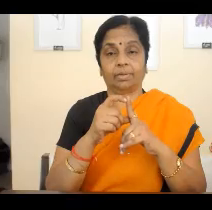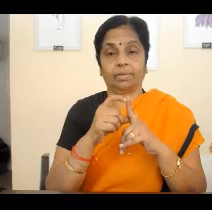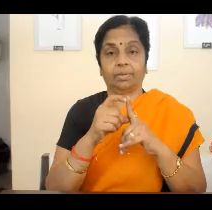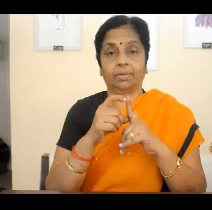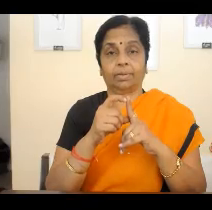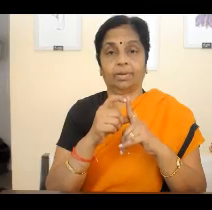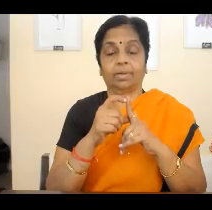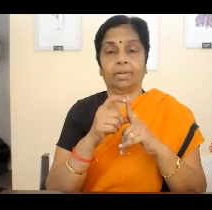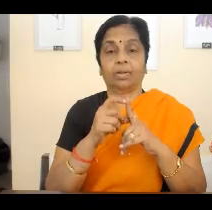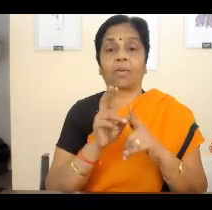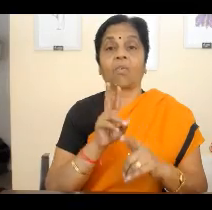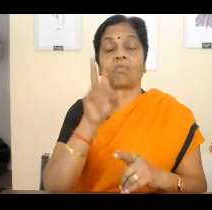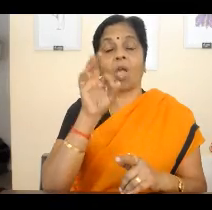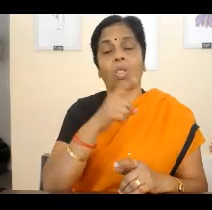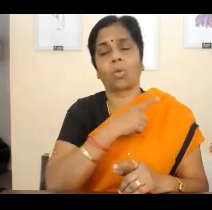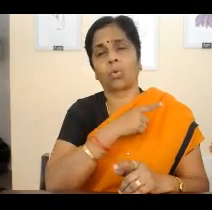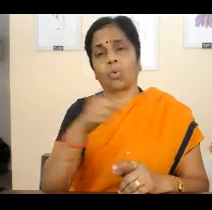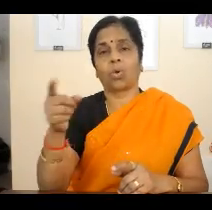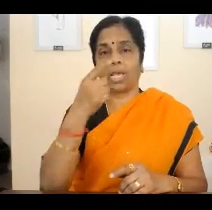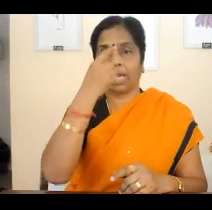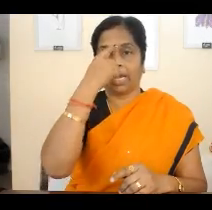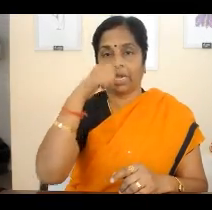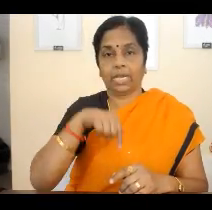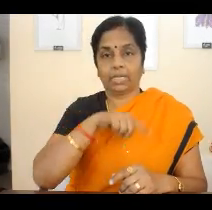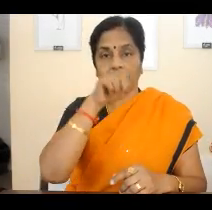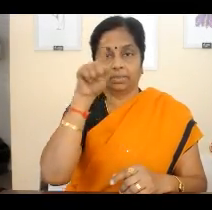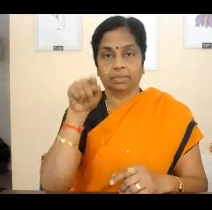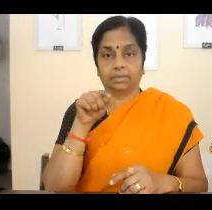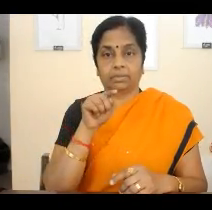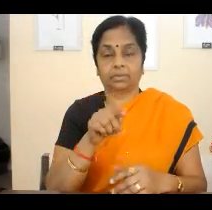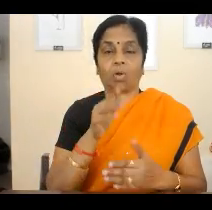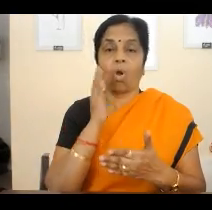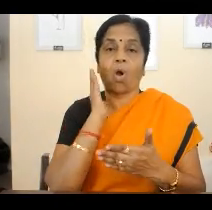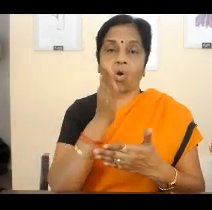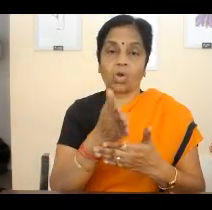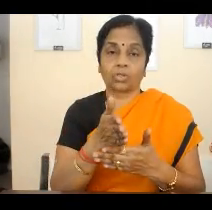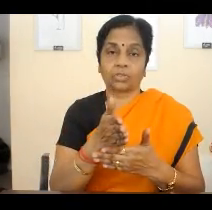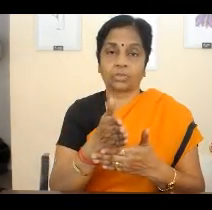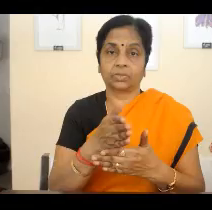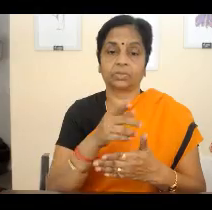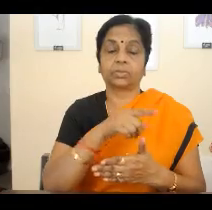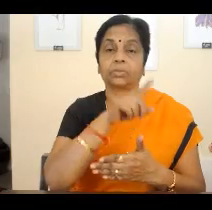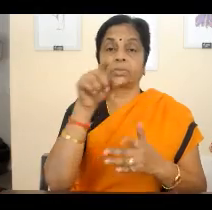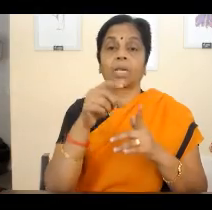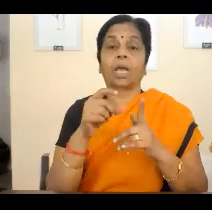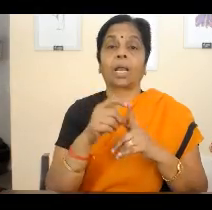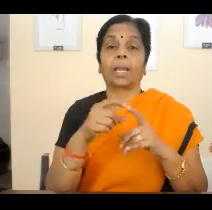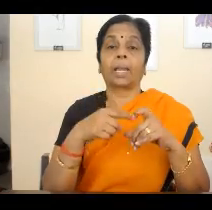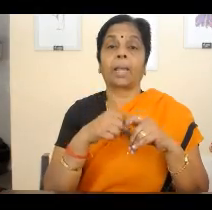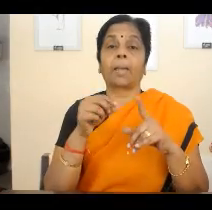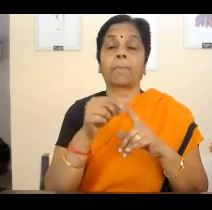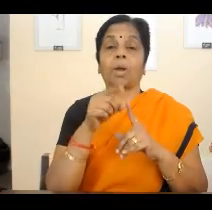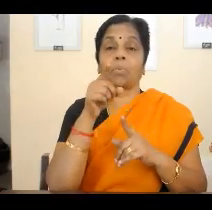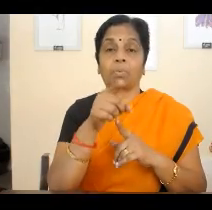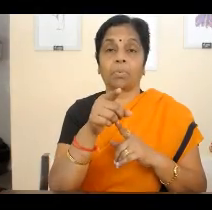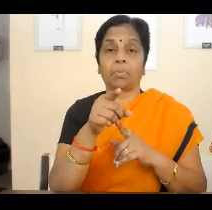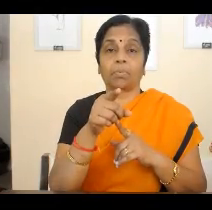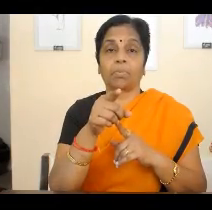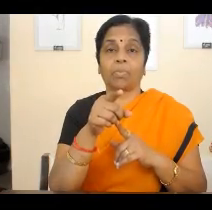and valid throughout the country, across all departments, and for all